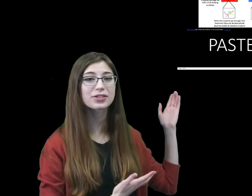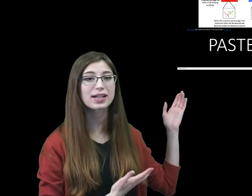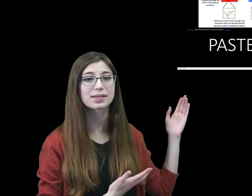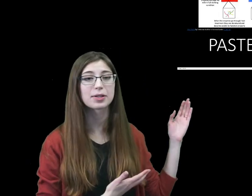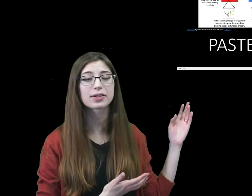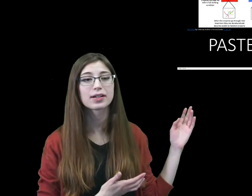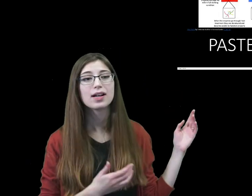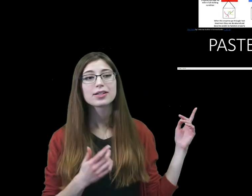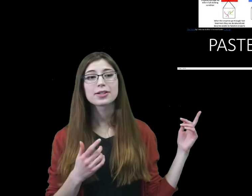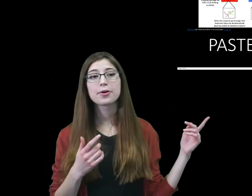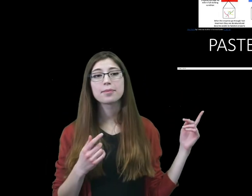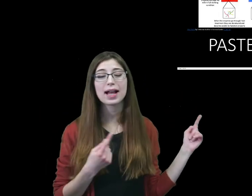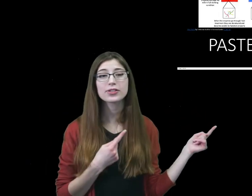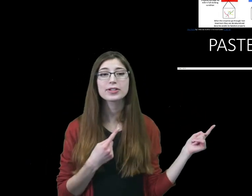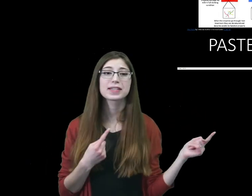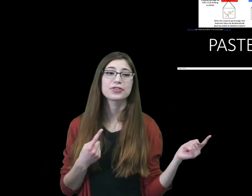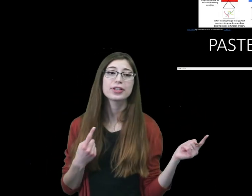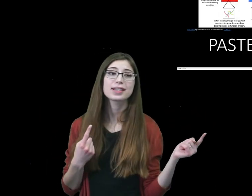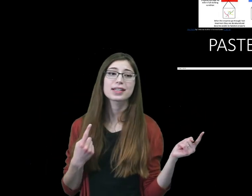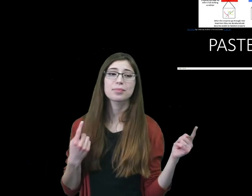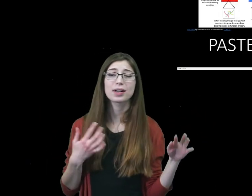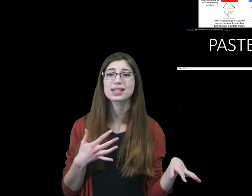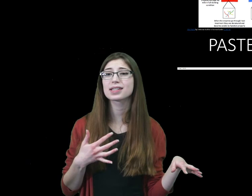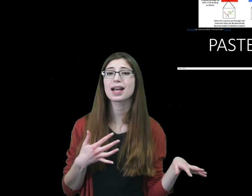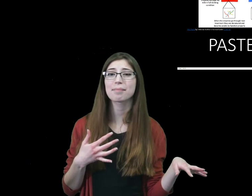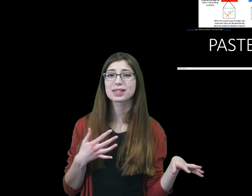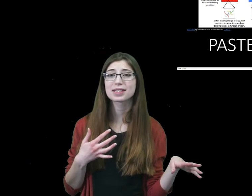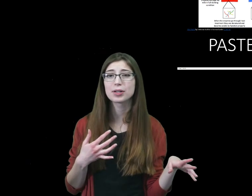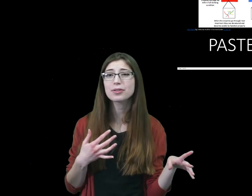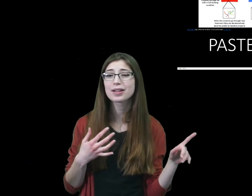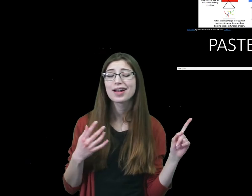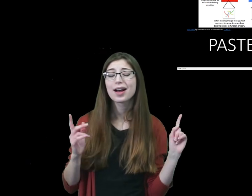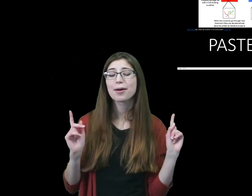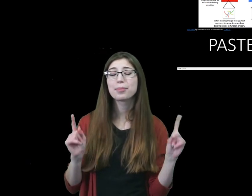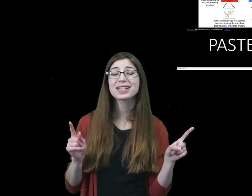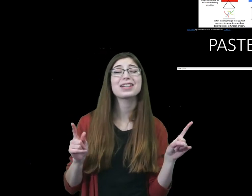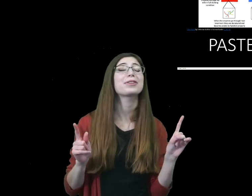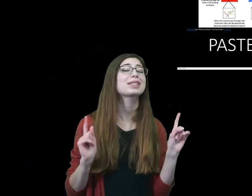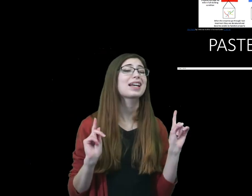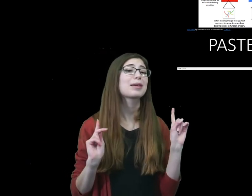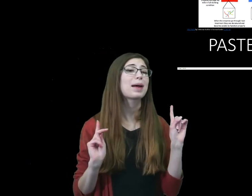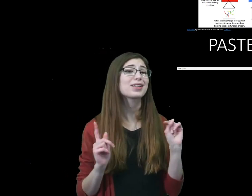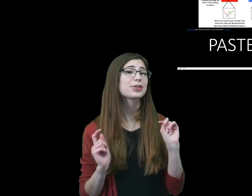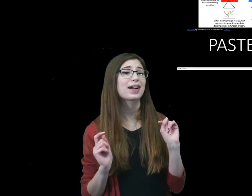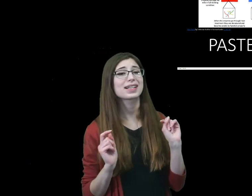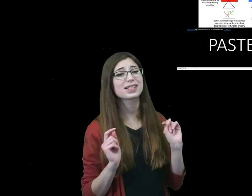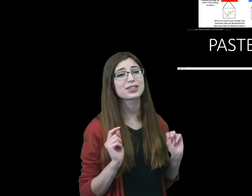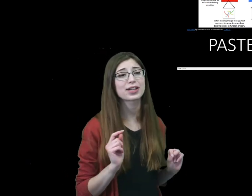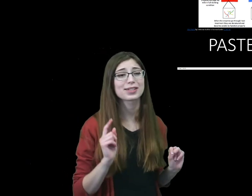Pasteurized milk. So pasteurization is a process that happens to milk. But if you say pasteurized just right,